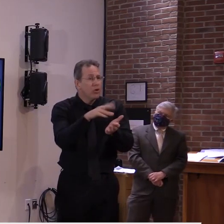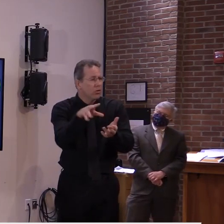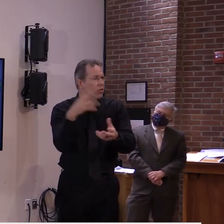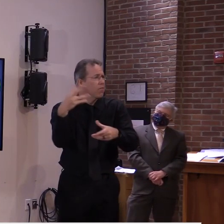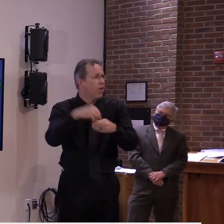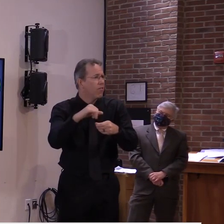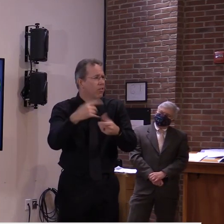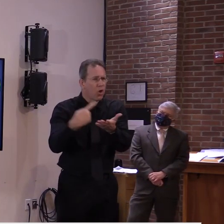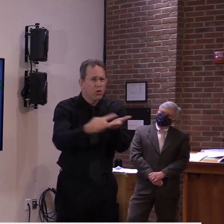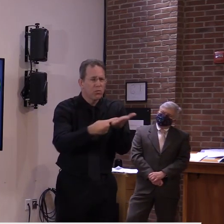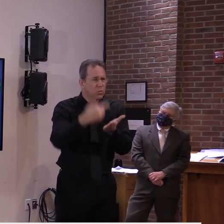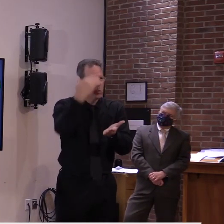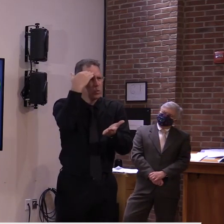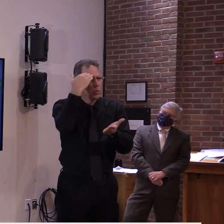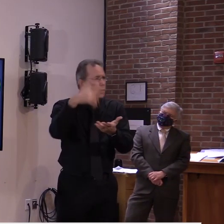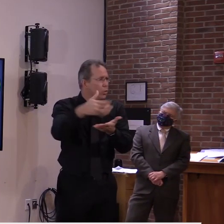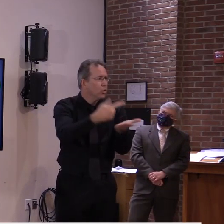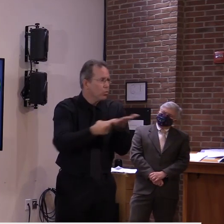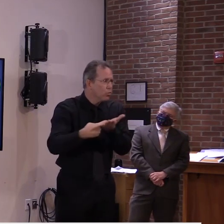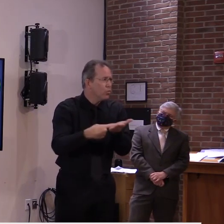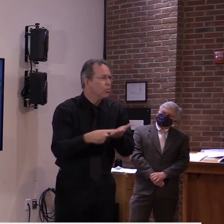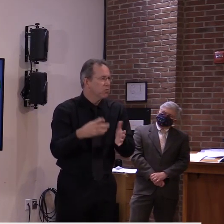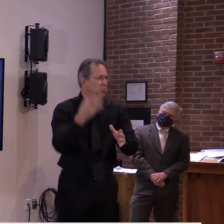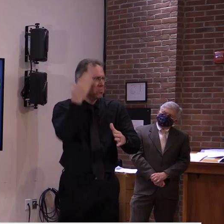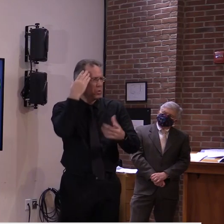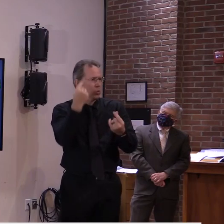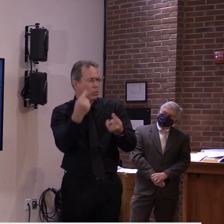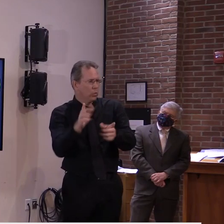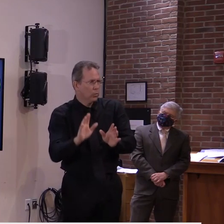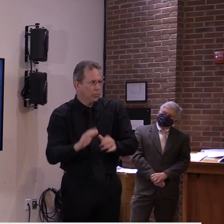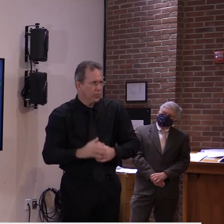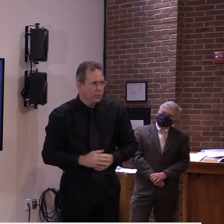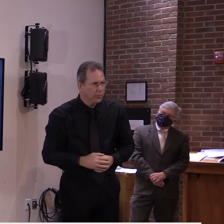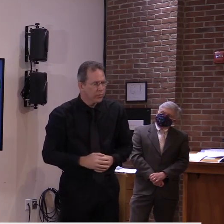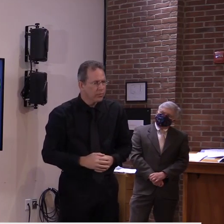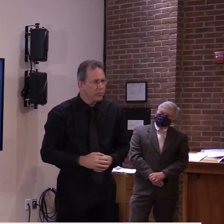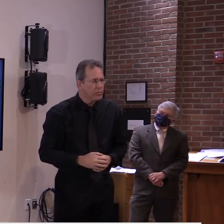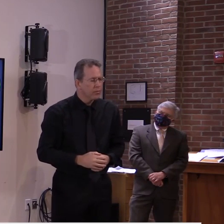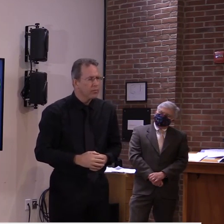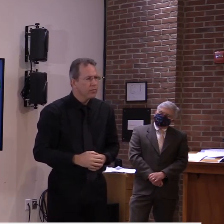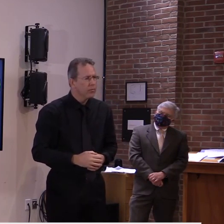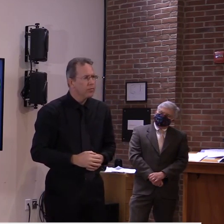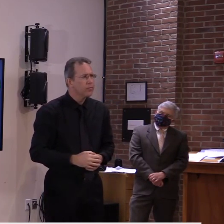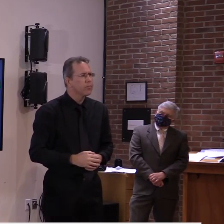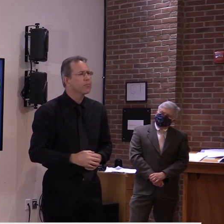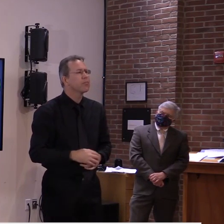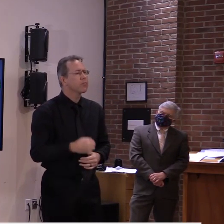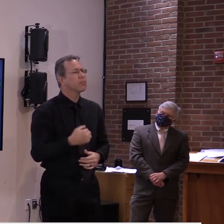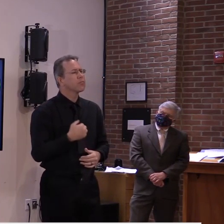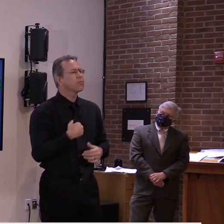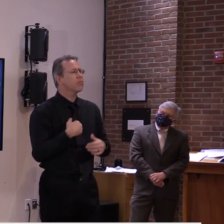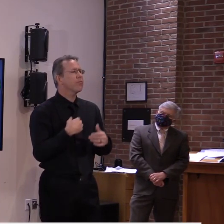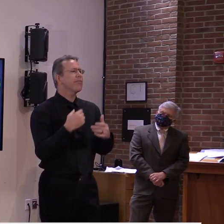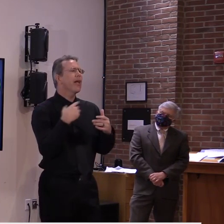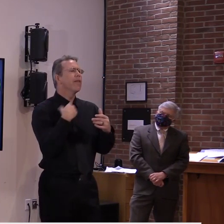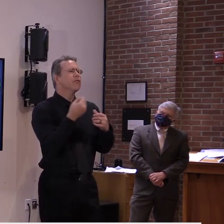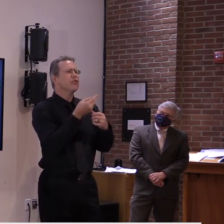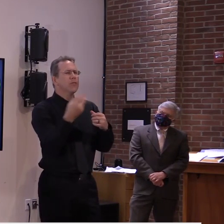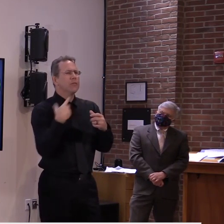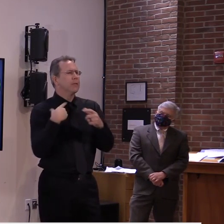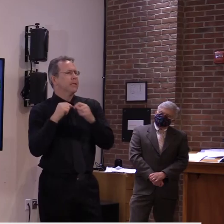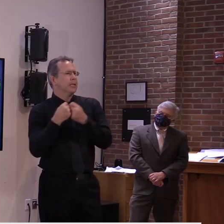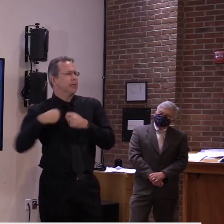and have a lot of the logistics taken care of. But we have a number of teams that are specifically looking at